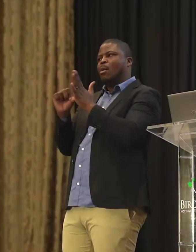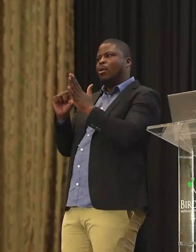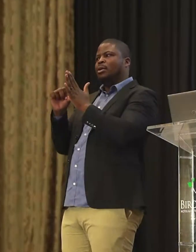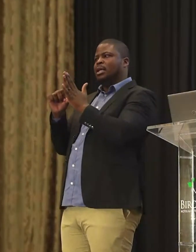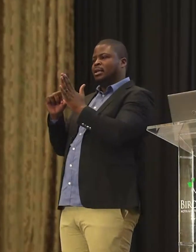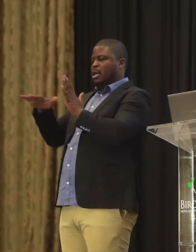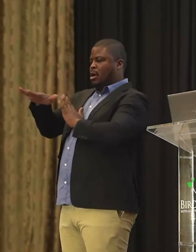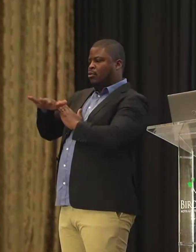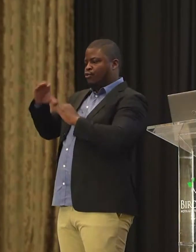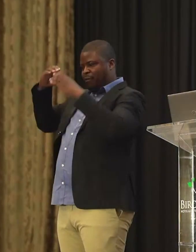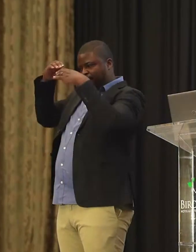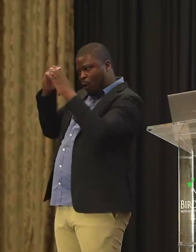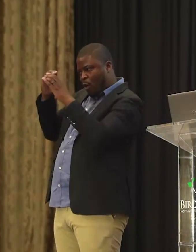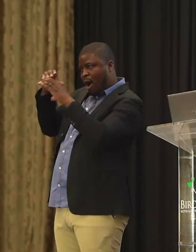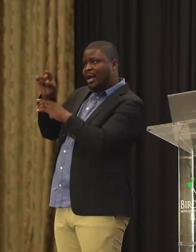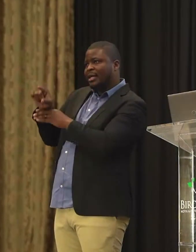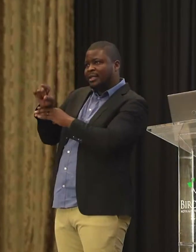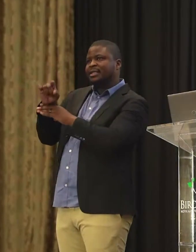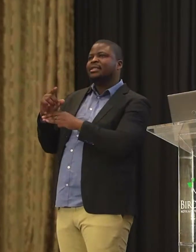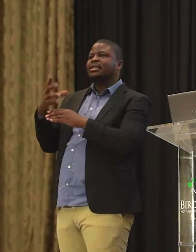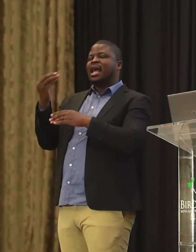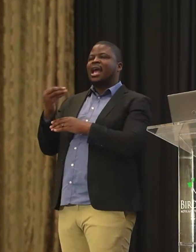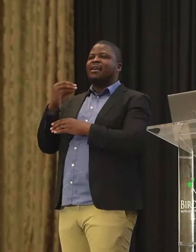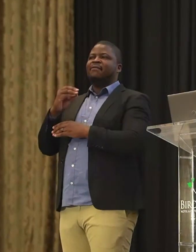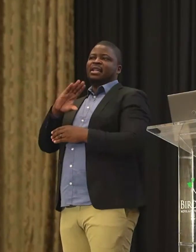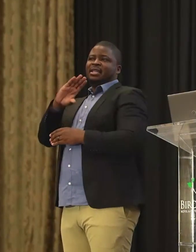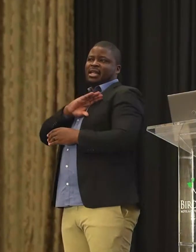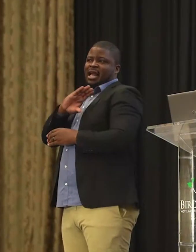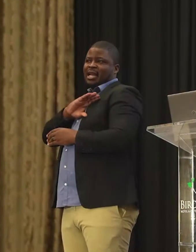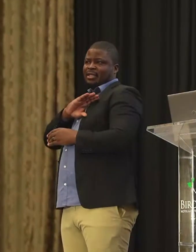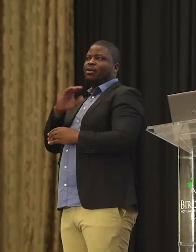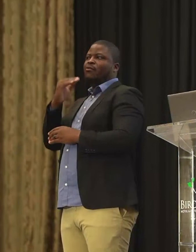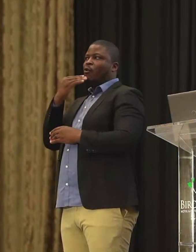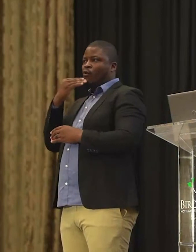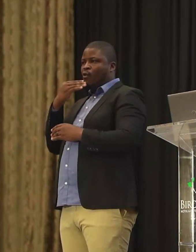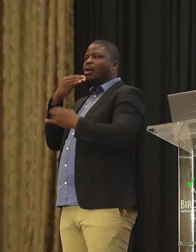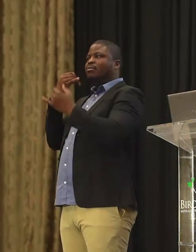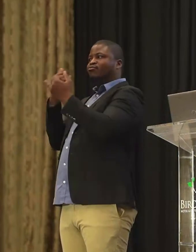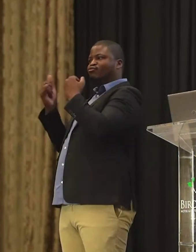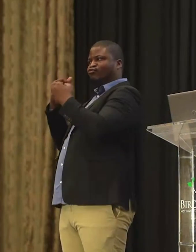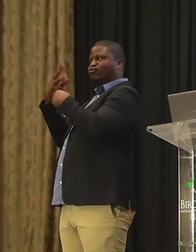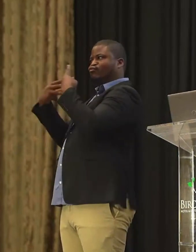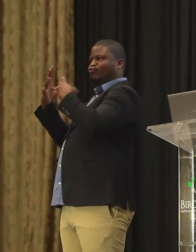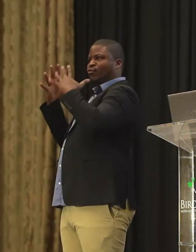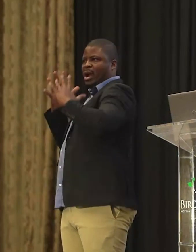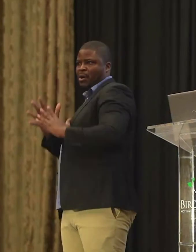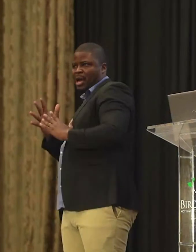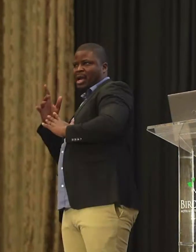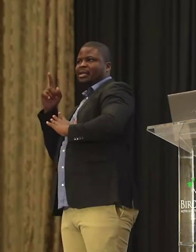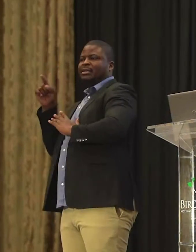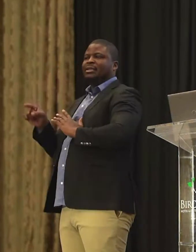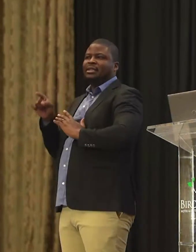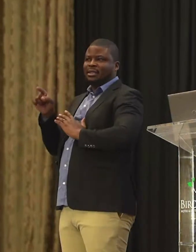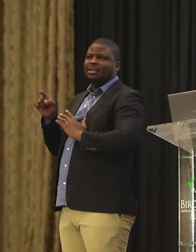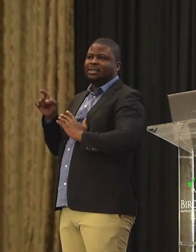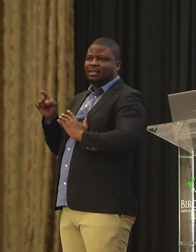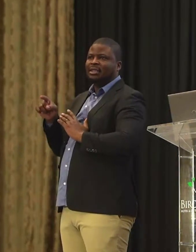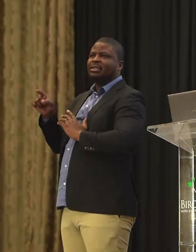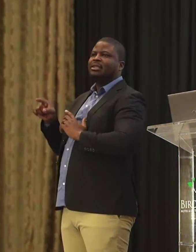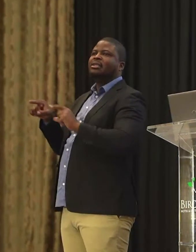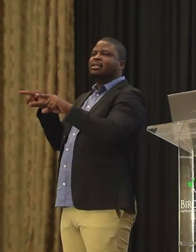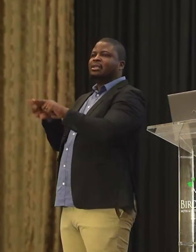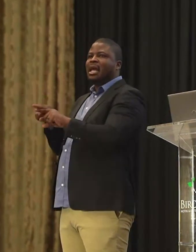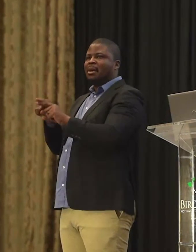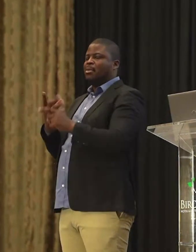include, focusing on the clients of the sex workers, the children of sex workers, as well as young minors who